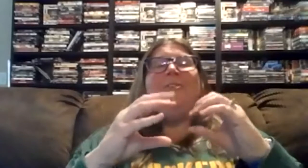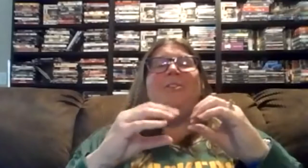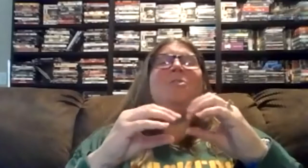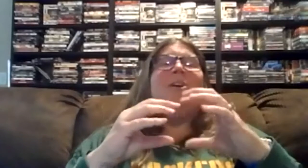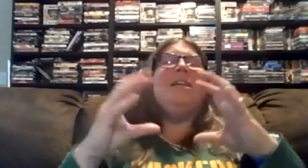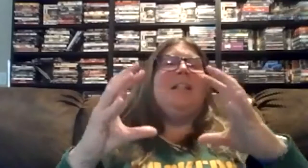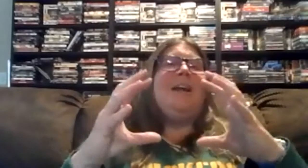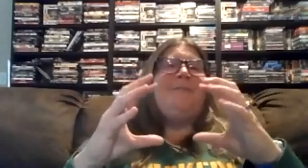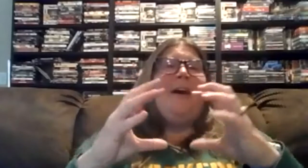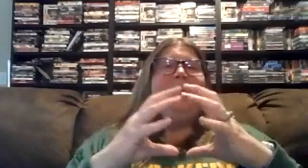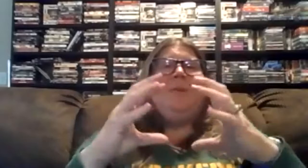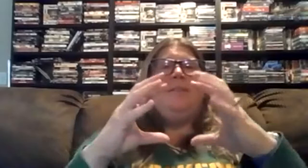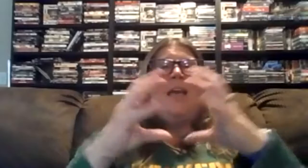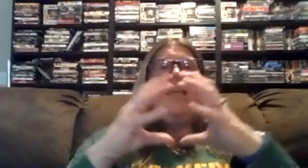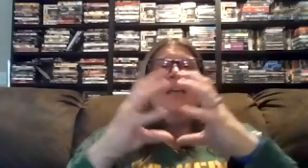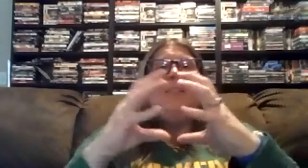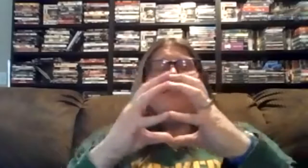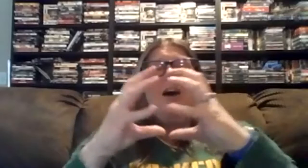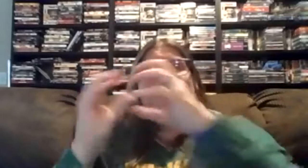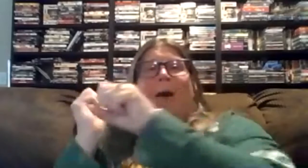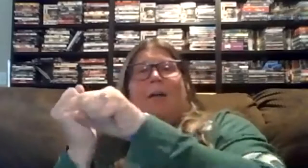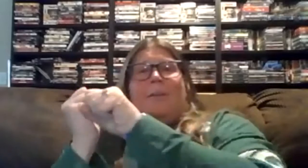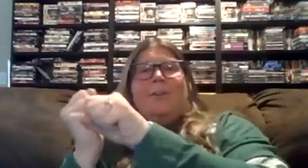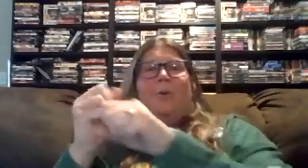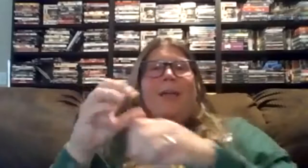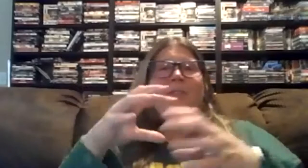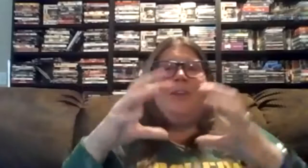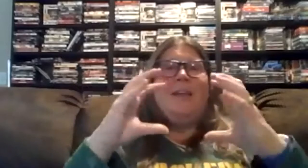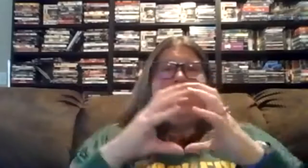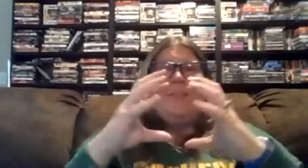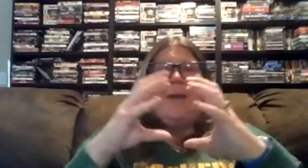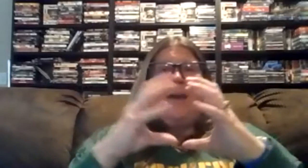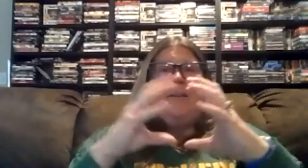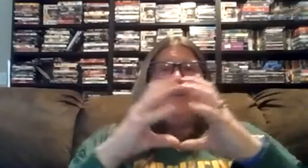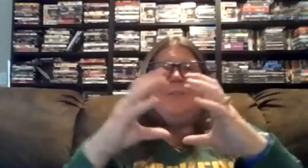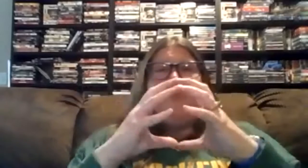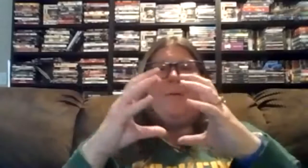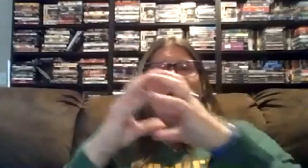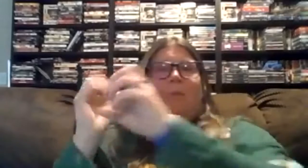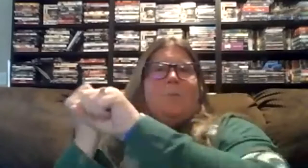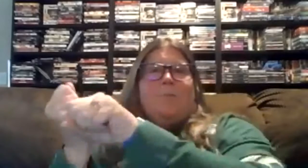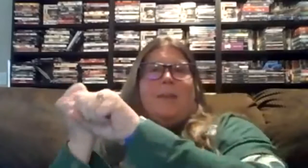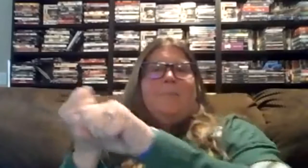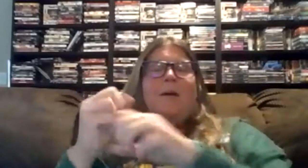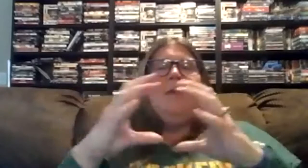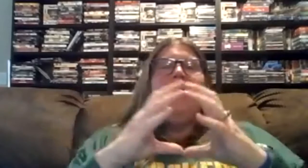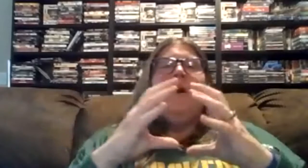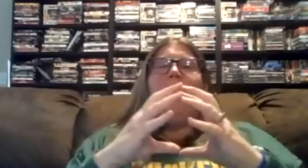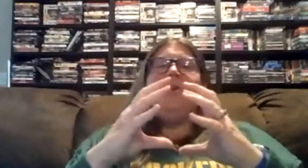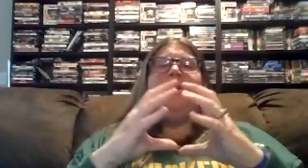you could, to clarify, you can say the softball, you know, like with you're hitting with the bat, softball, like with baseball. Or you can